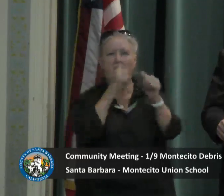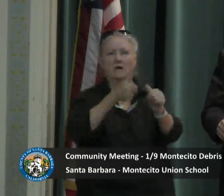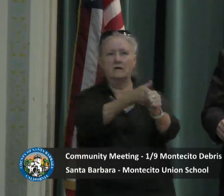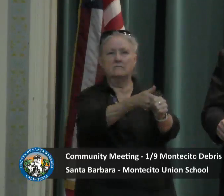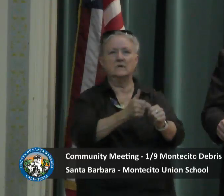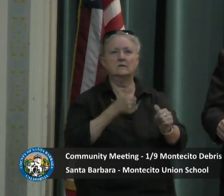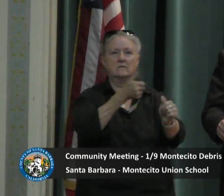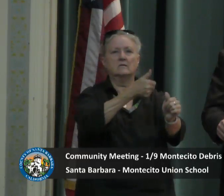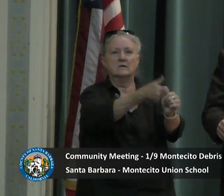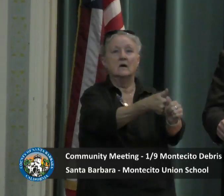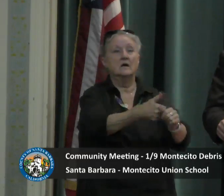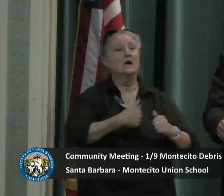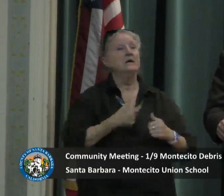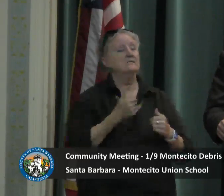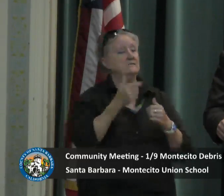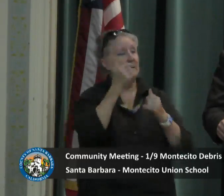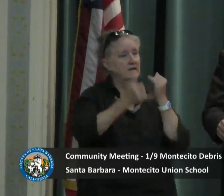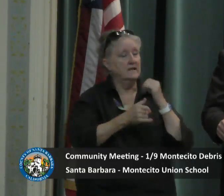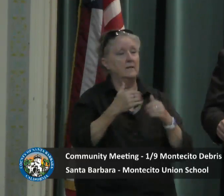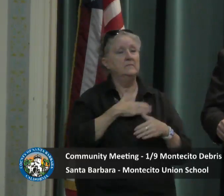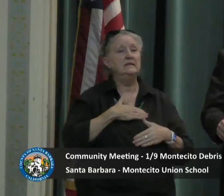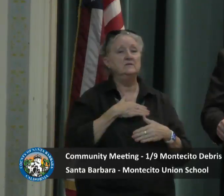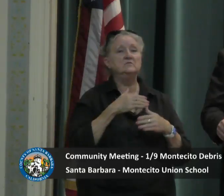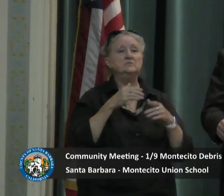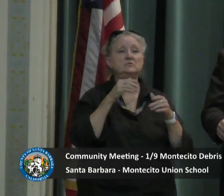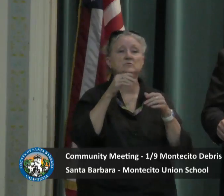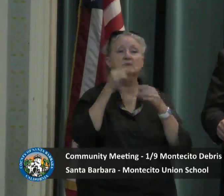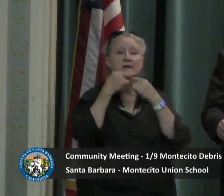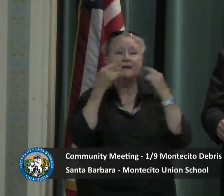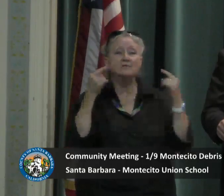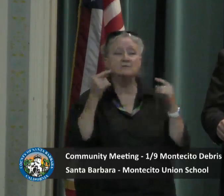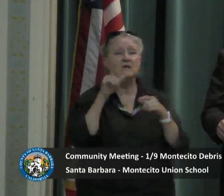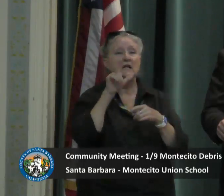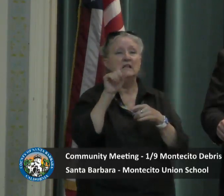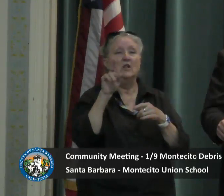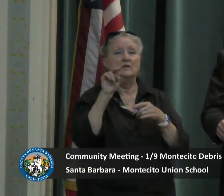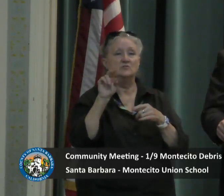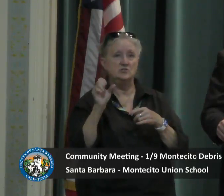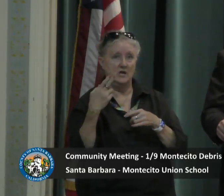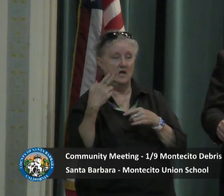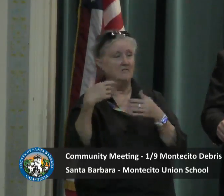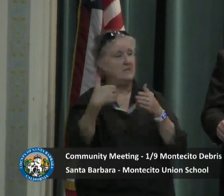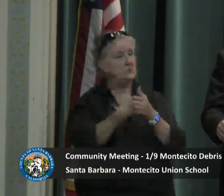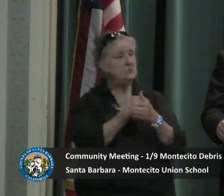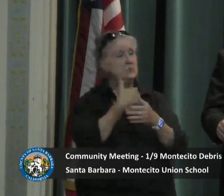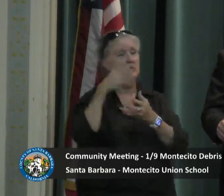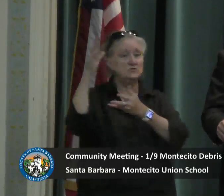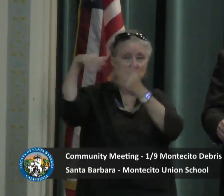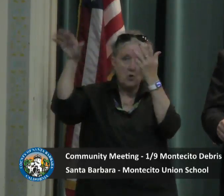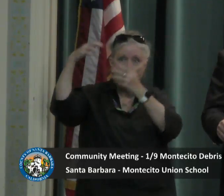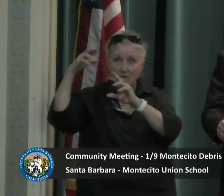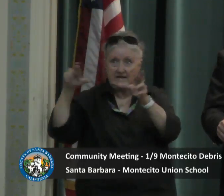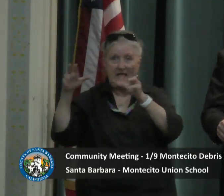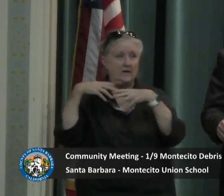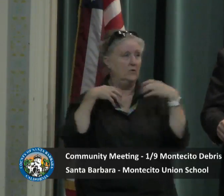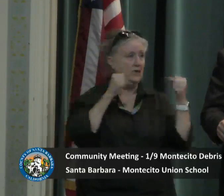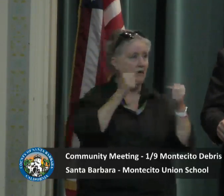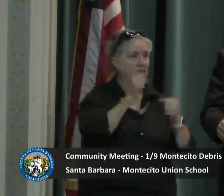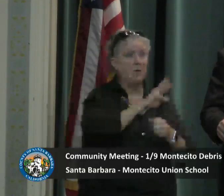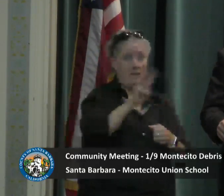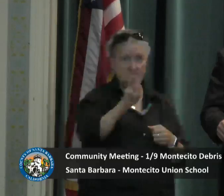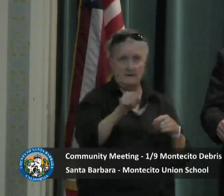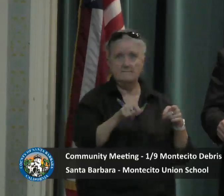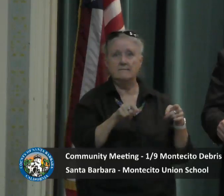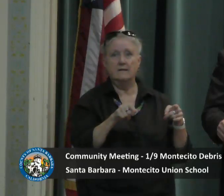Finally, pleased to announce the launch of our new storm readiness recovery website